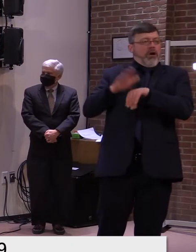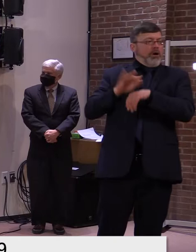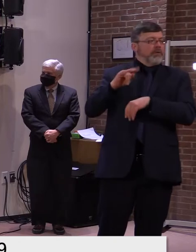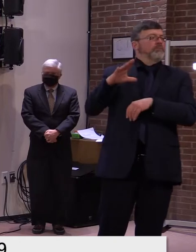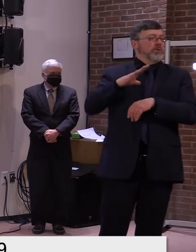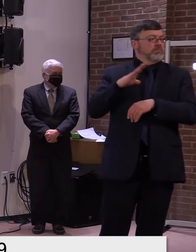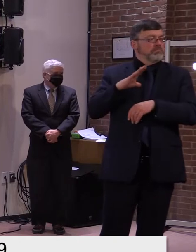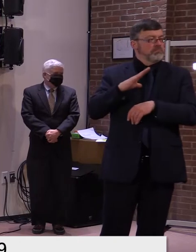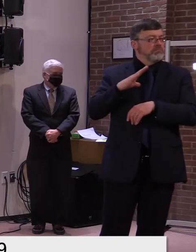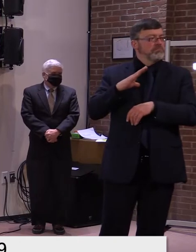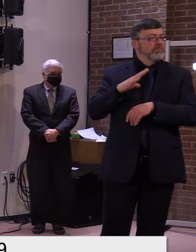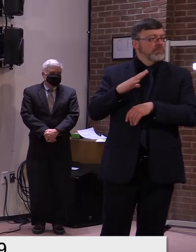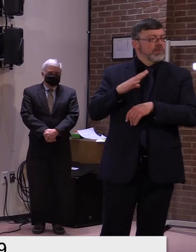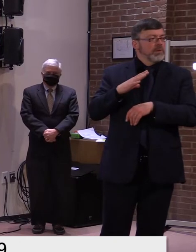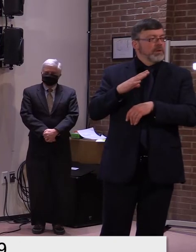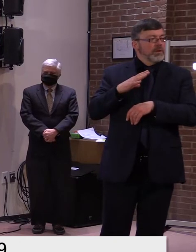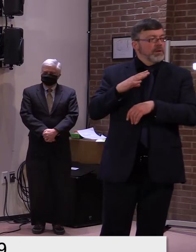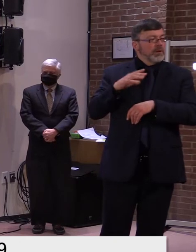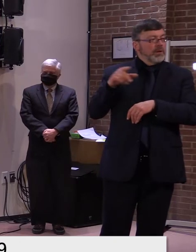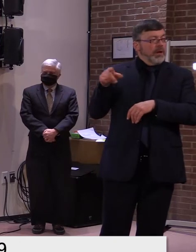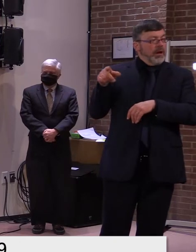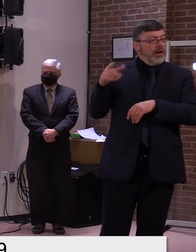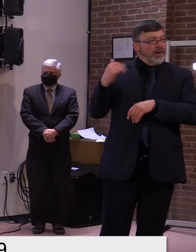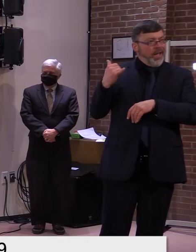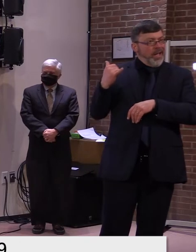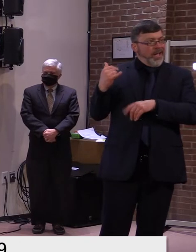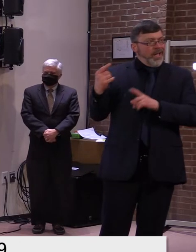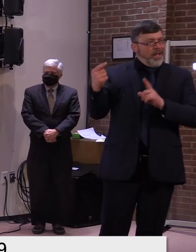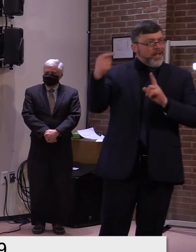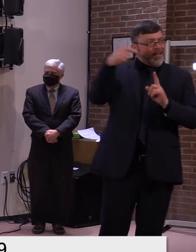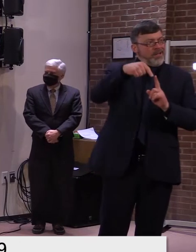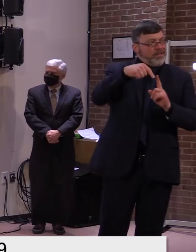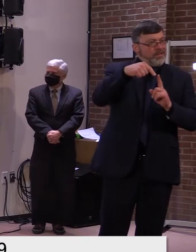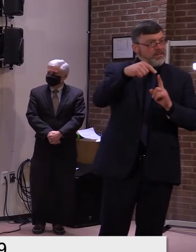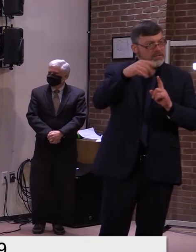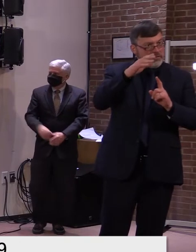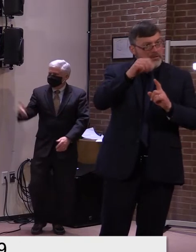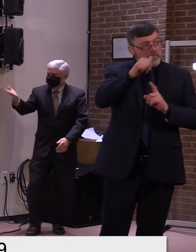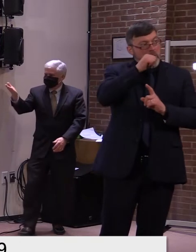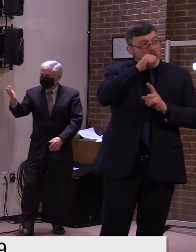you waiting, Secretary O. Smith, until after St. Patrick's Day?